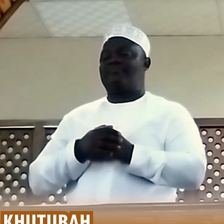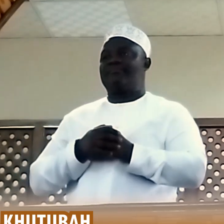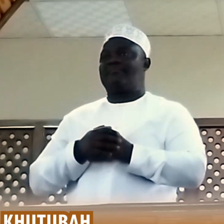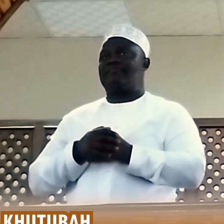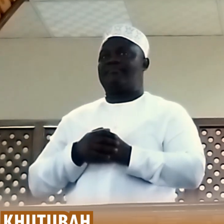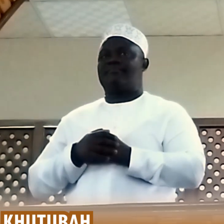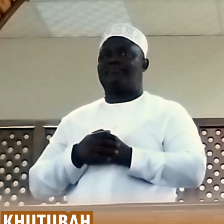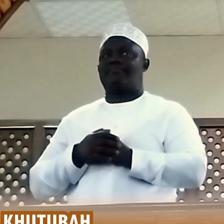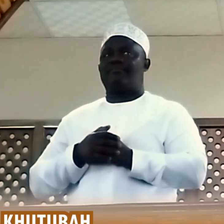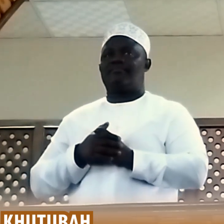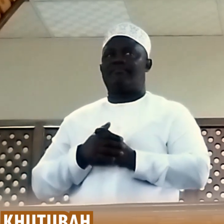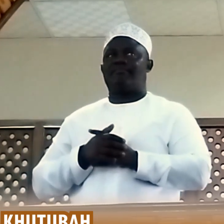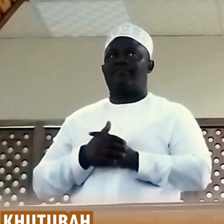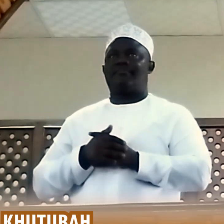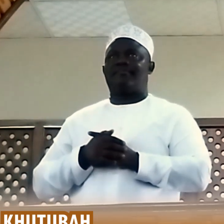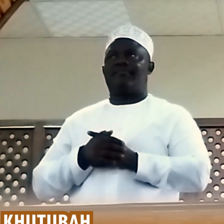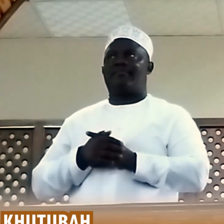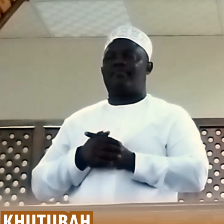okuttirira oku